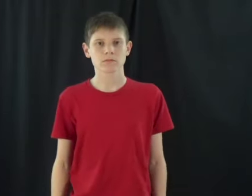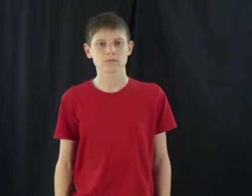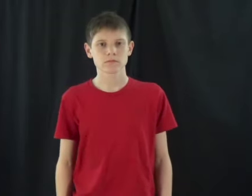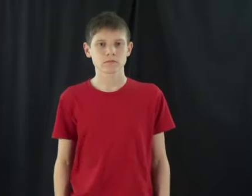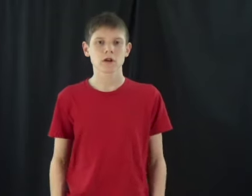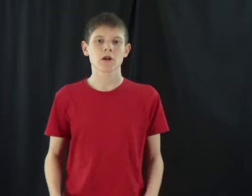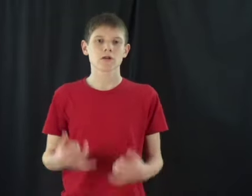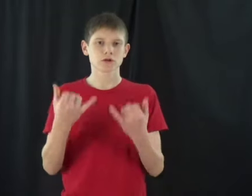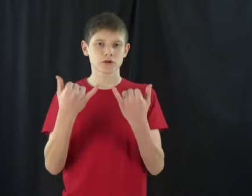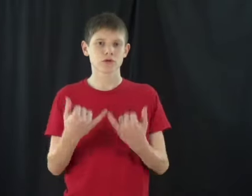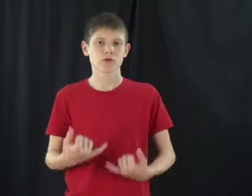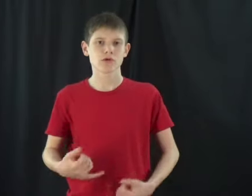Tonight